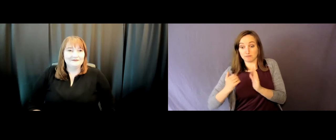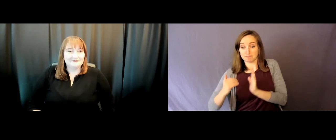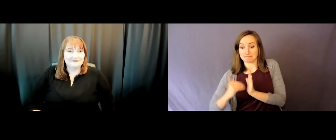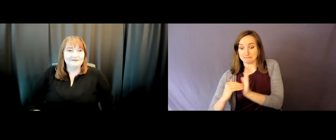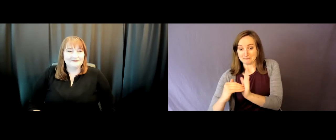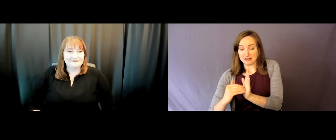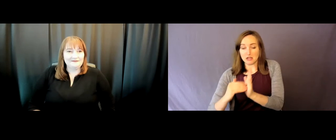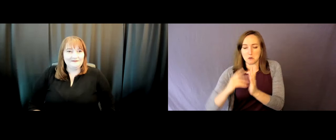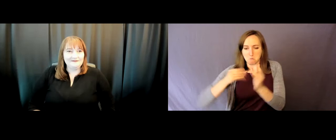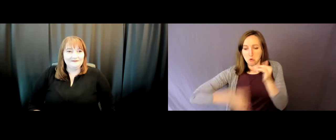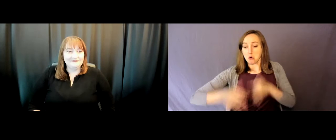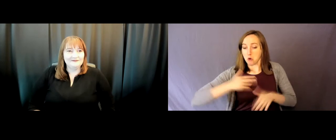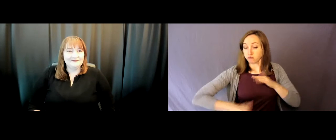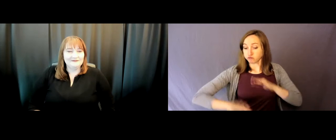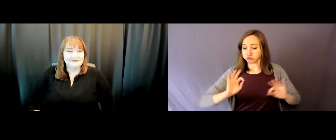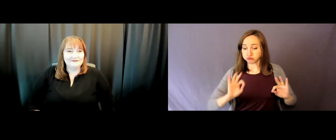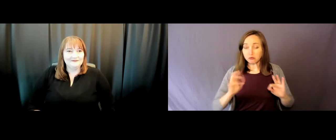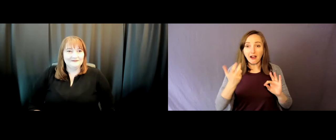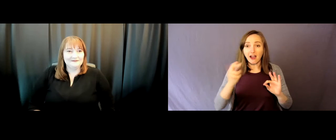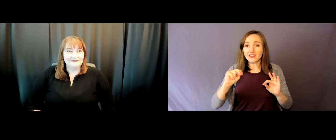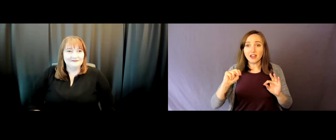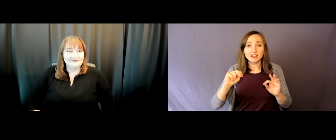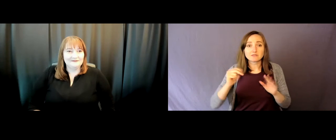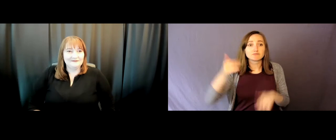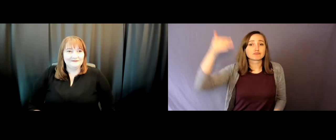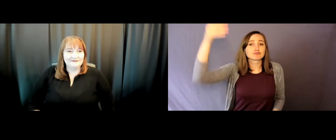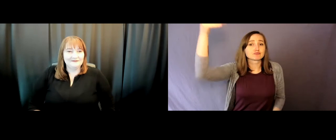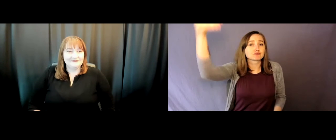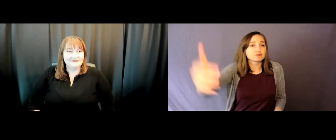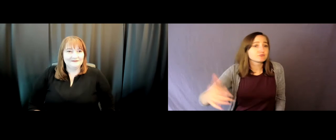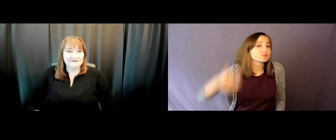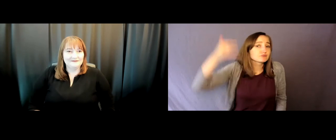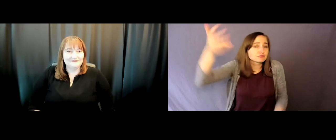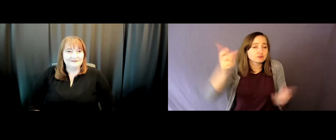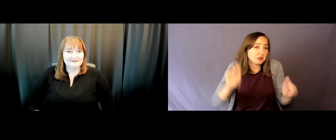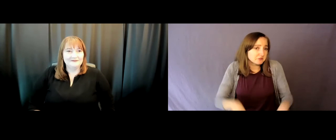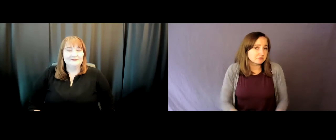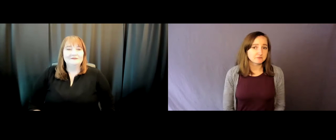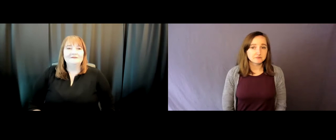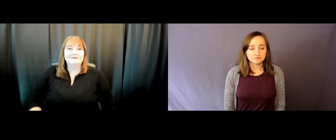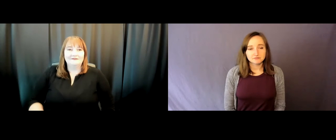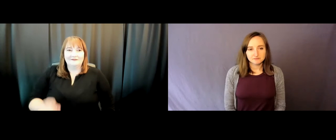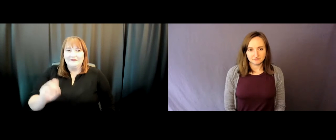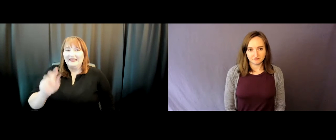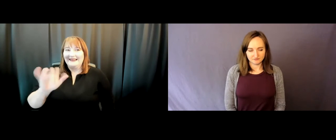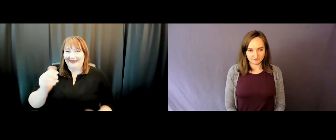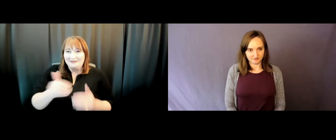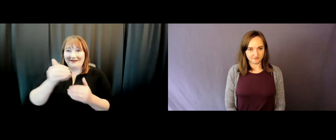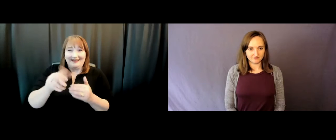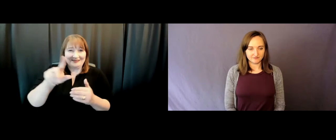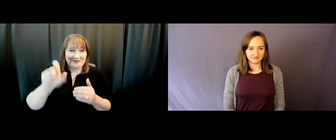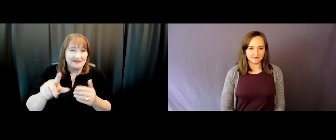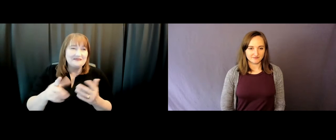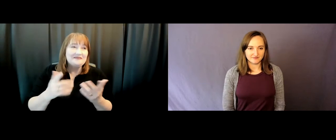moving better. But then after that, it could be a while before she needs her next session. Okay. So yeah, that was going to be my next question. How